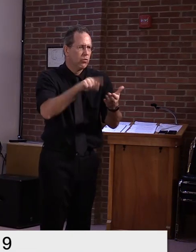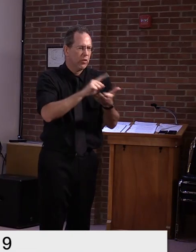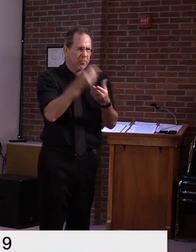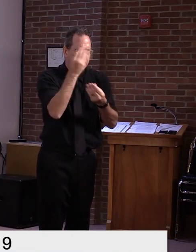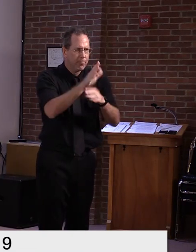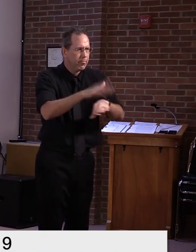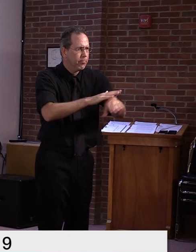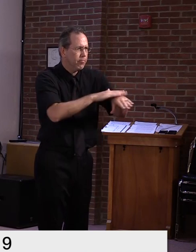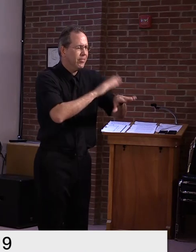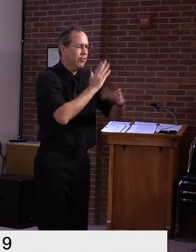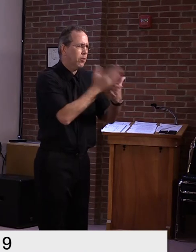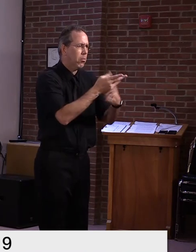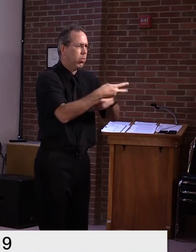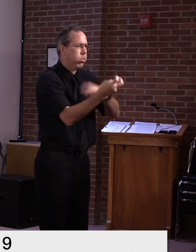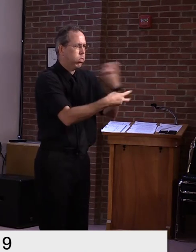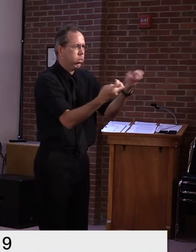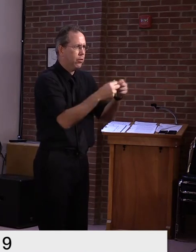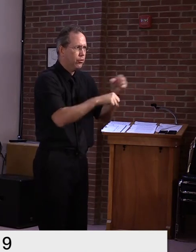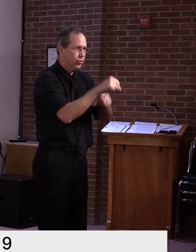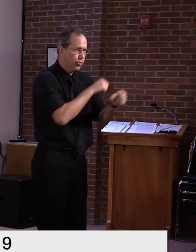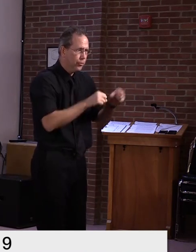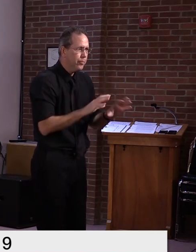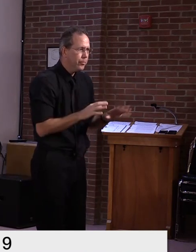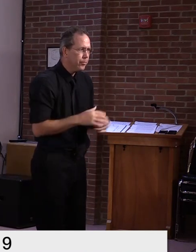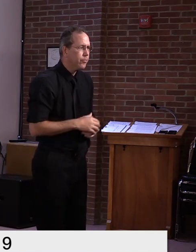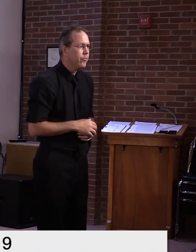existing system and you're looking at